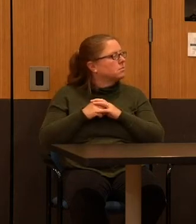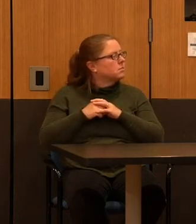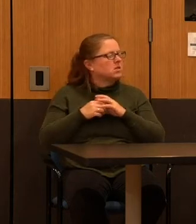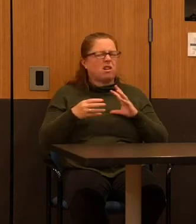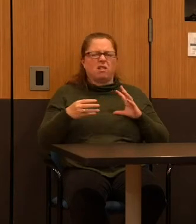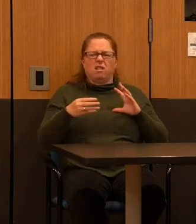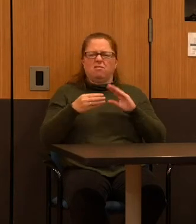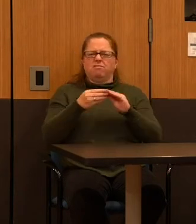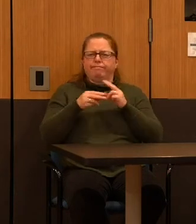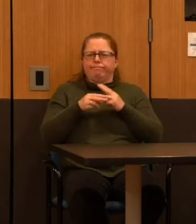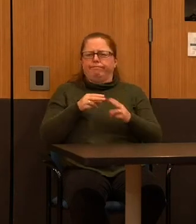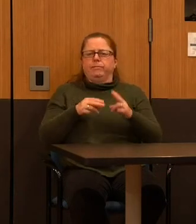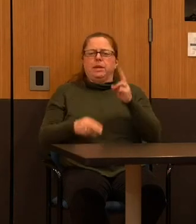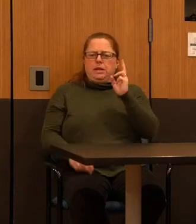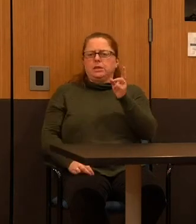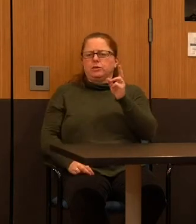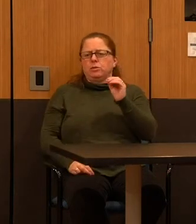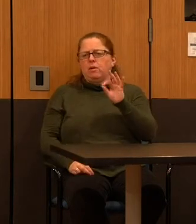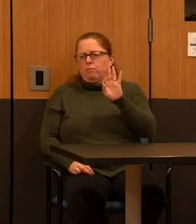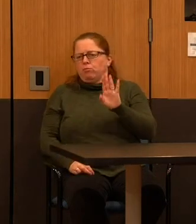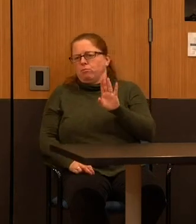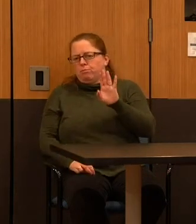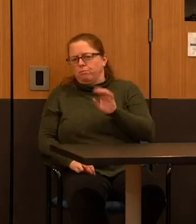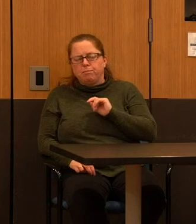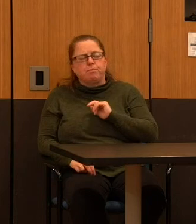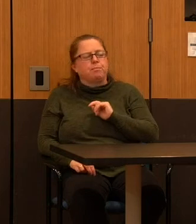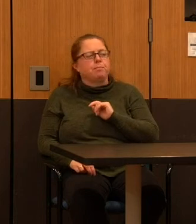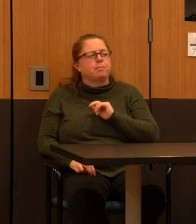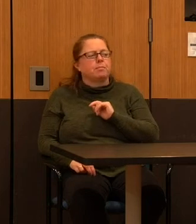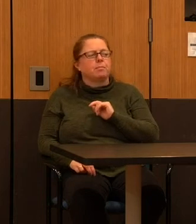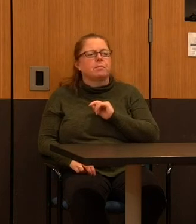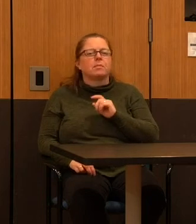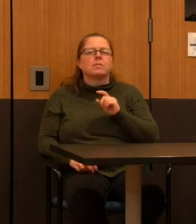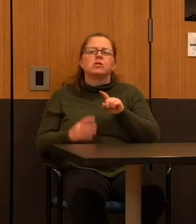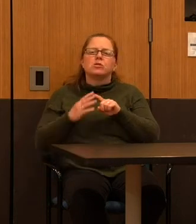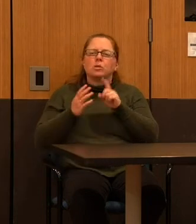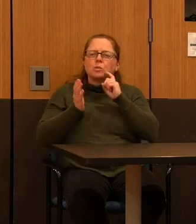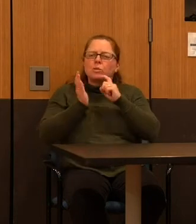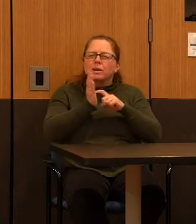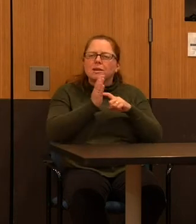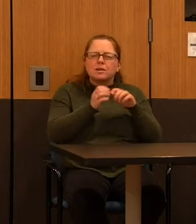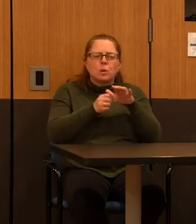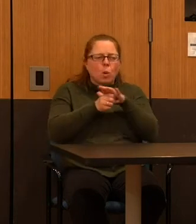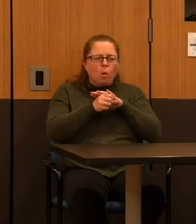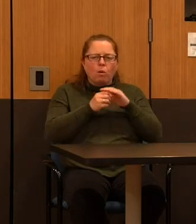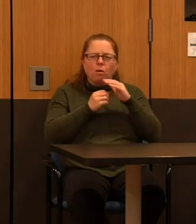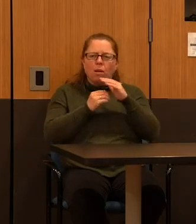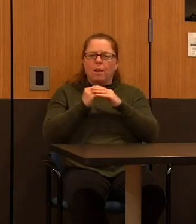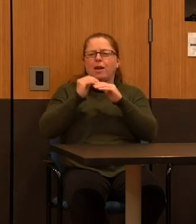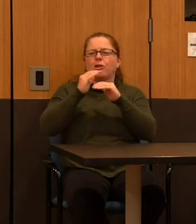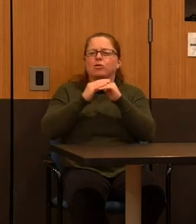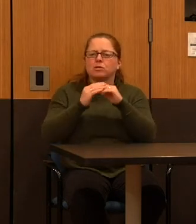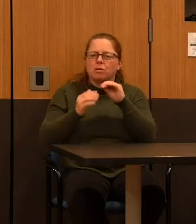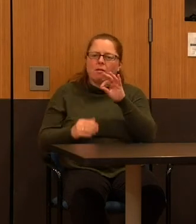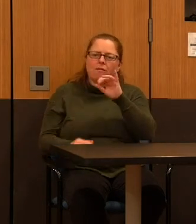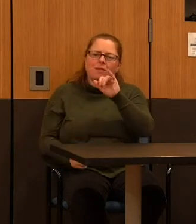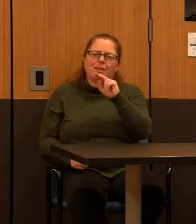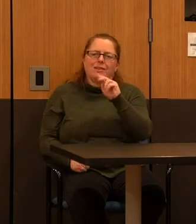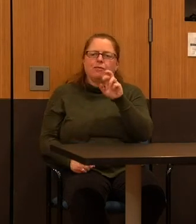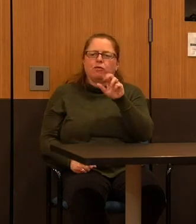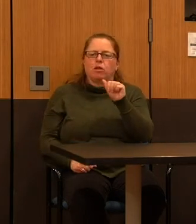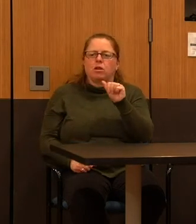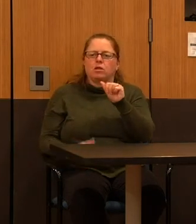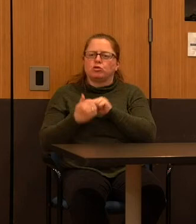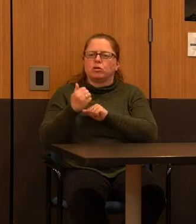of Berkeley and starting to recognize the local layers of infrastructure that reflect different kinds